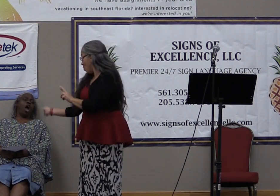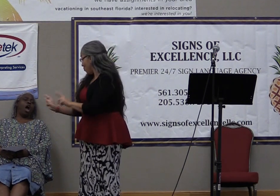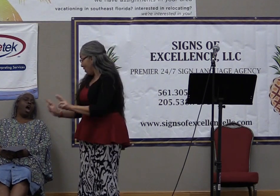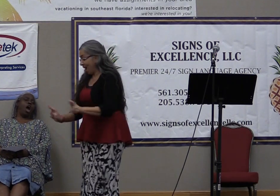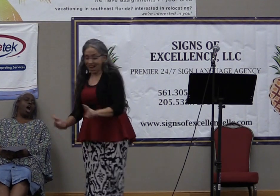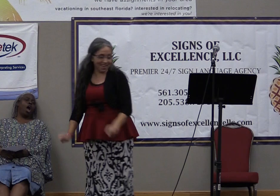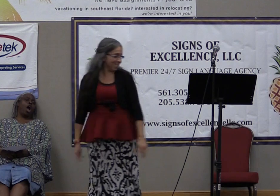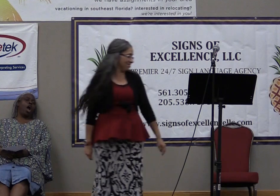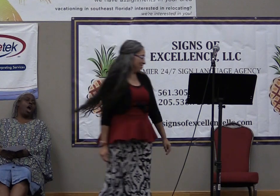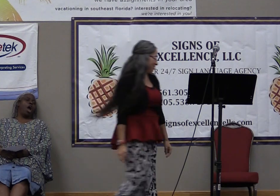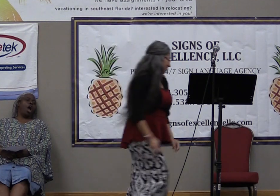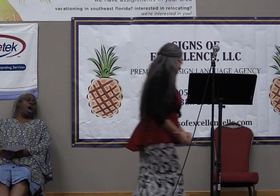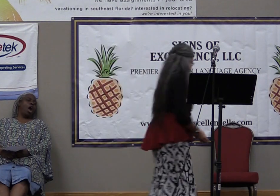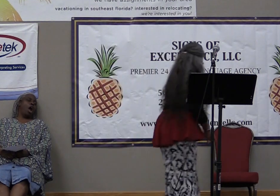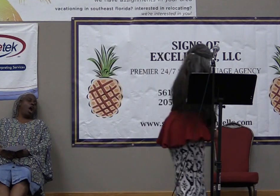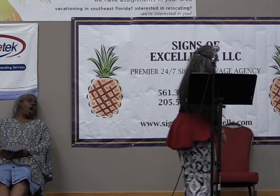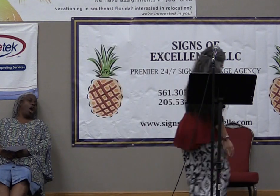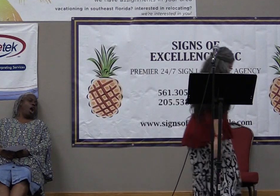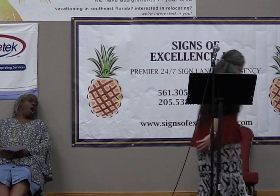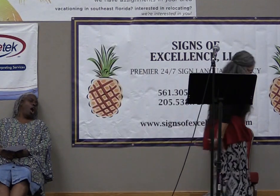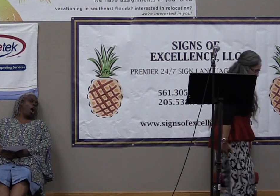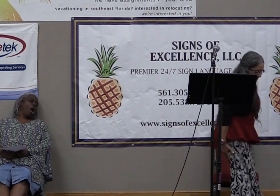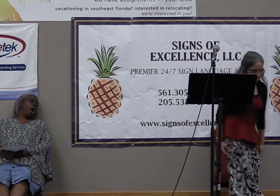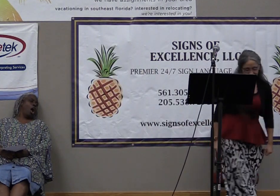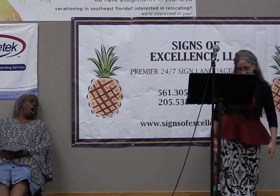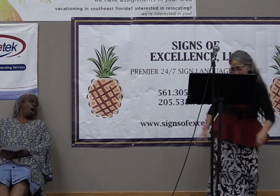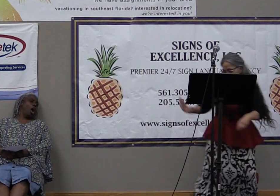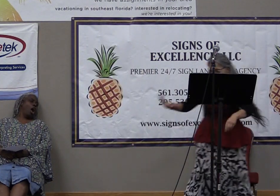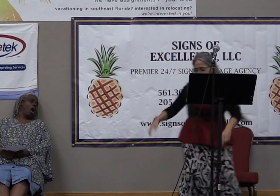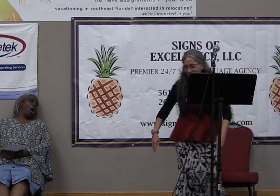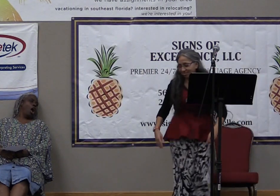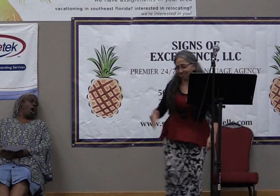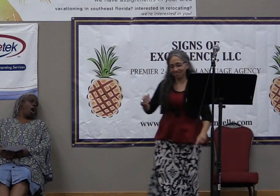And I'll now present the skit with Annie Pearl.